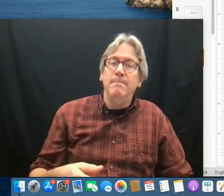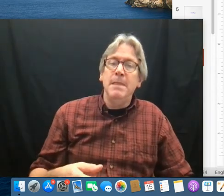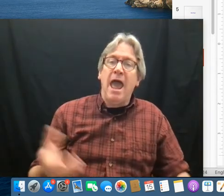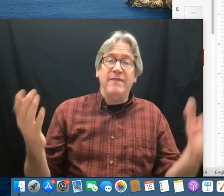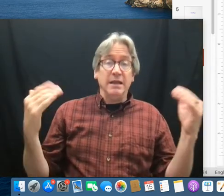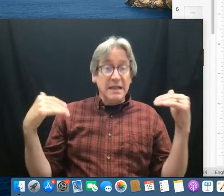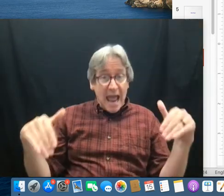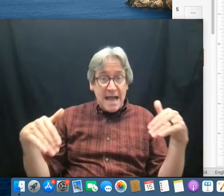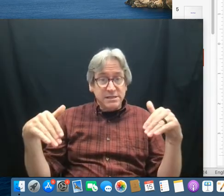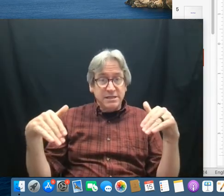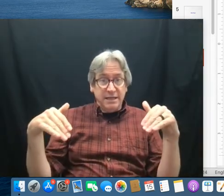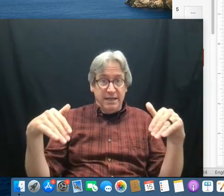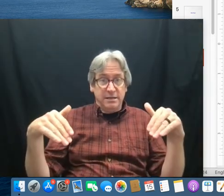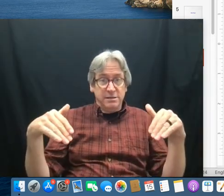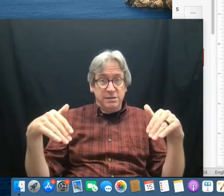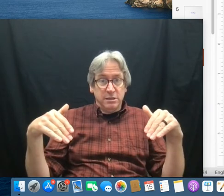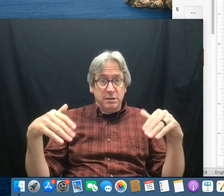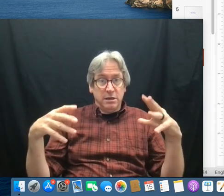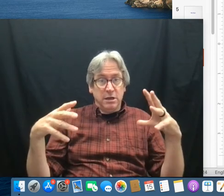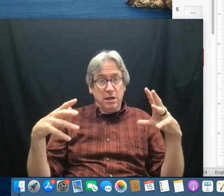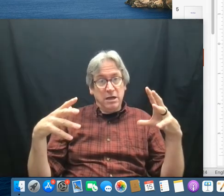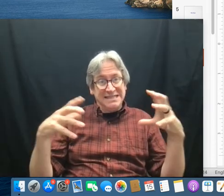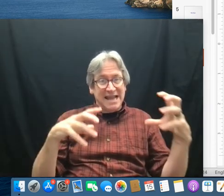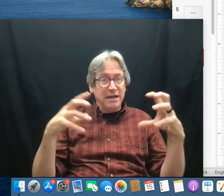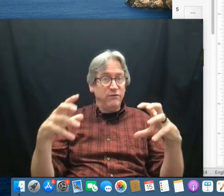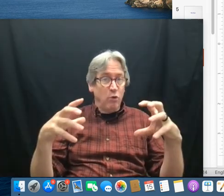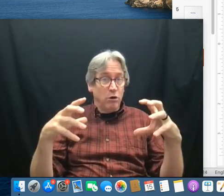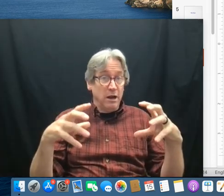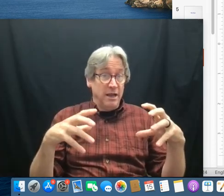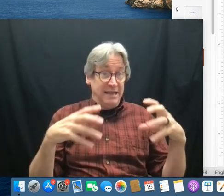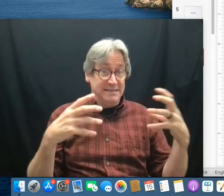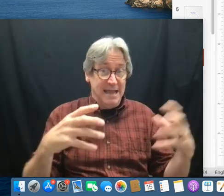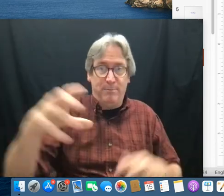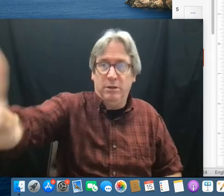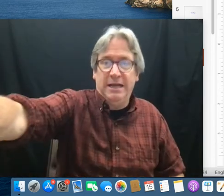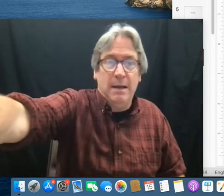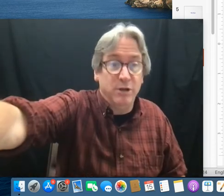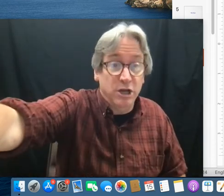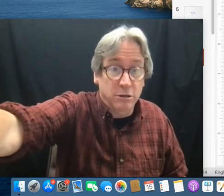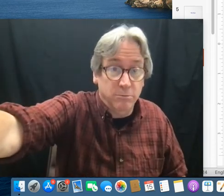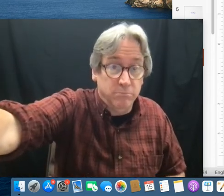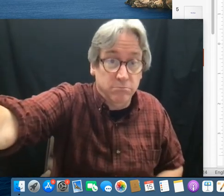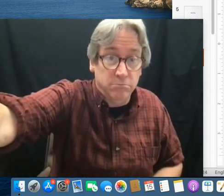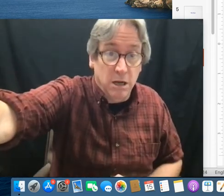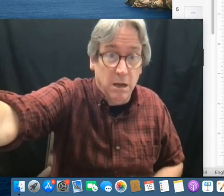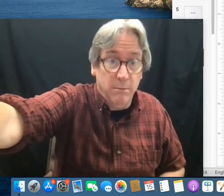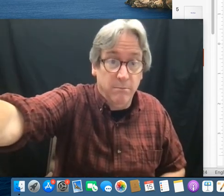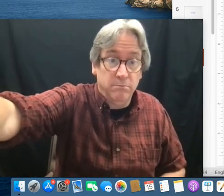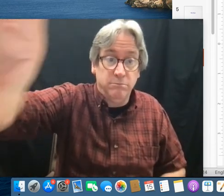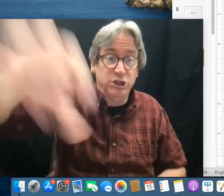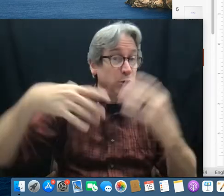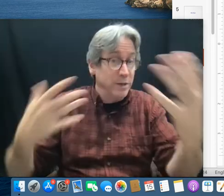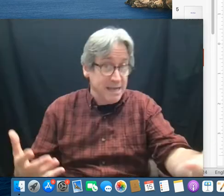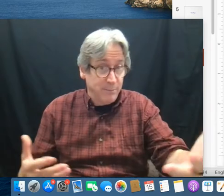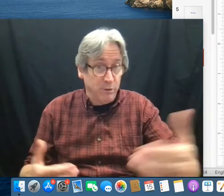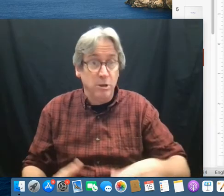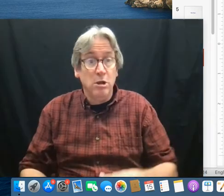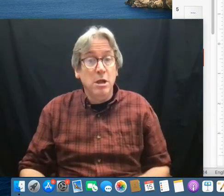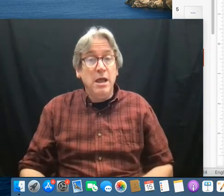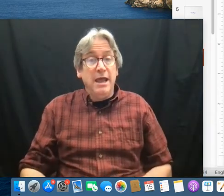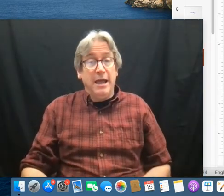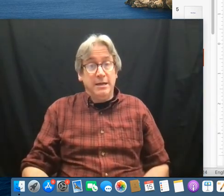And then last is a sign for example. Like I'm going to show you an